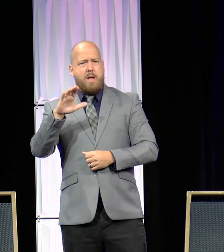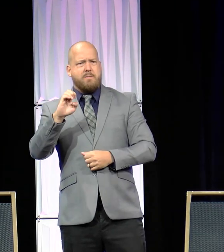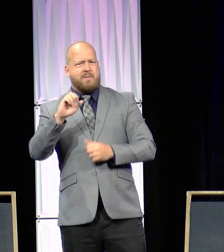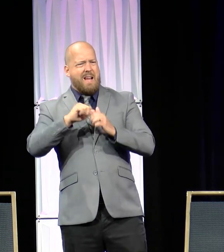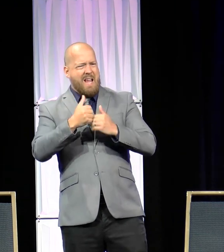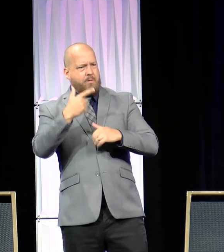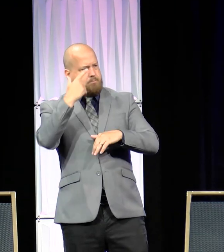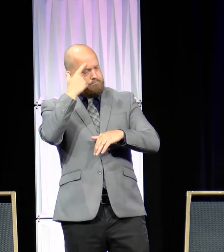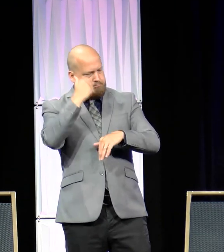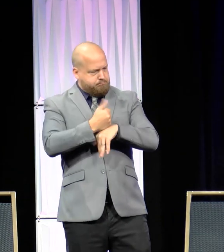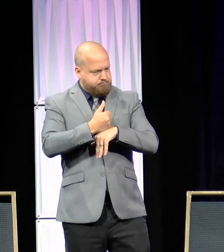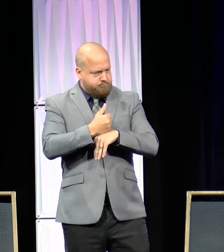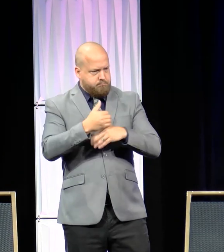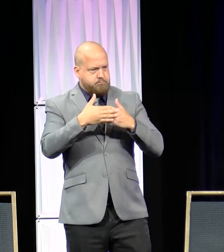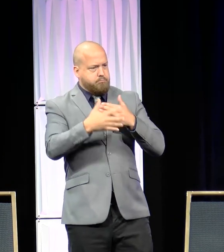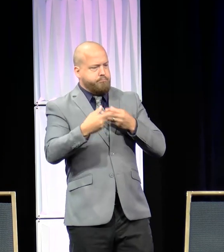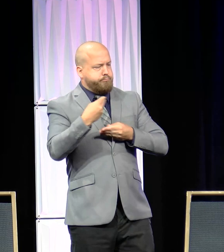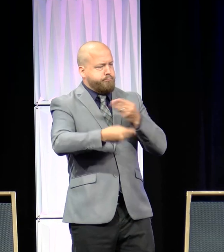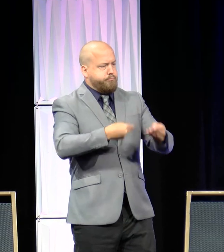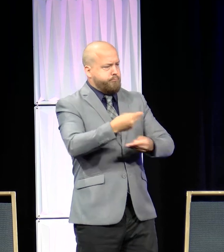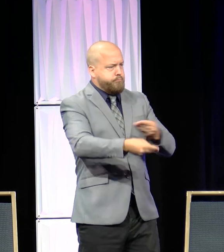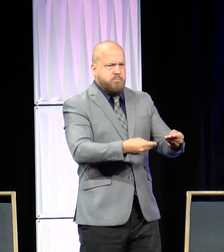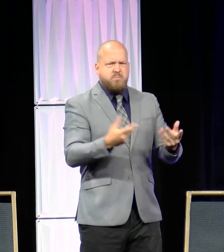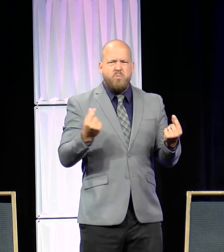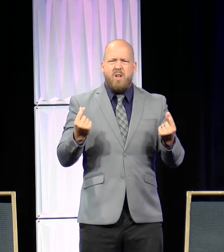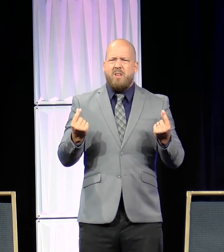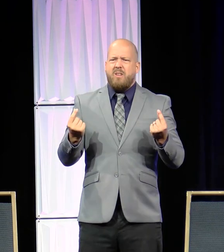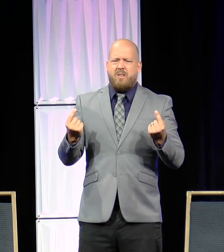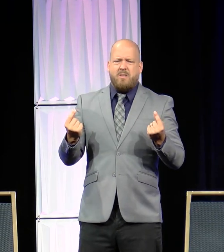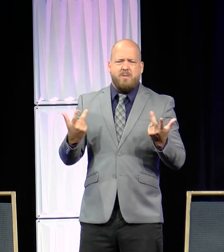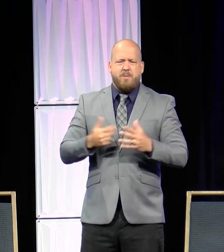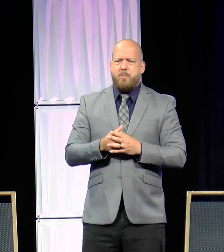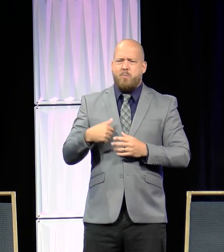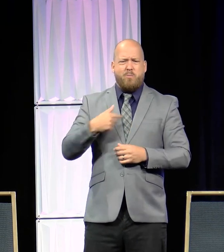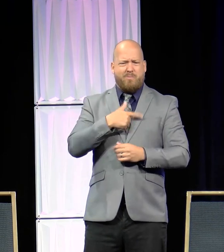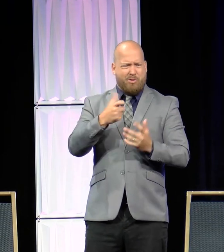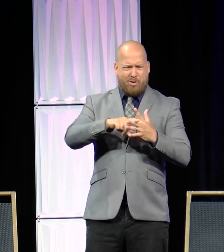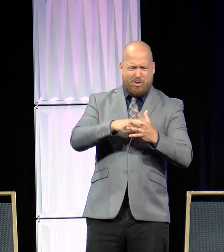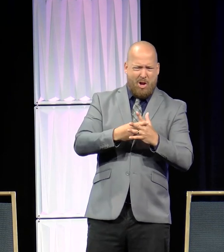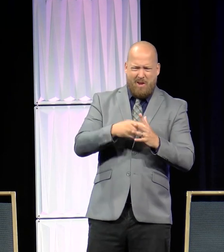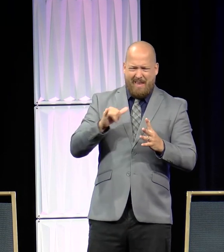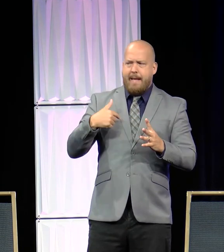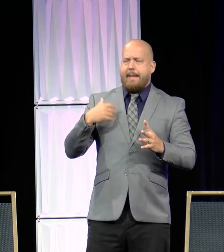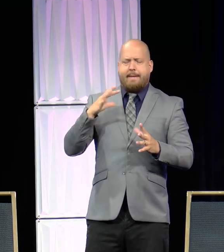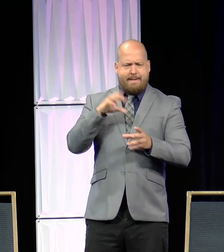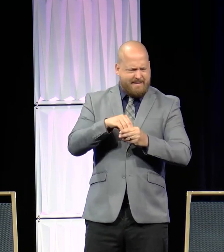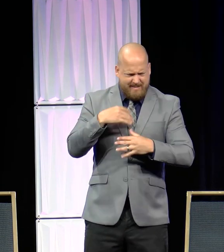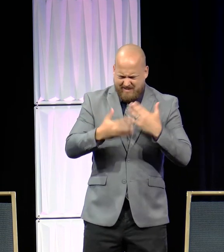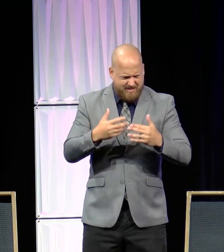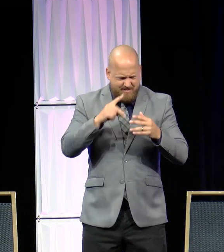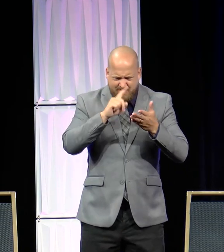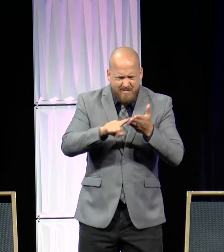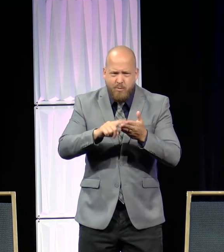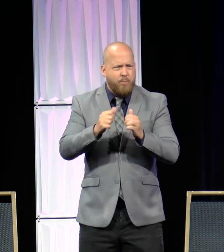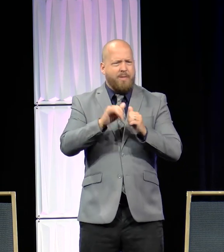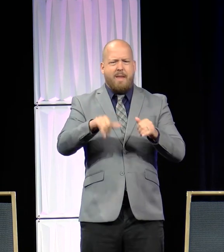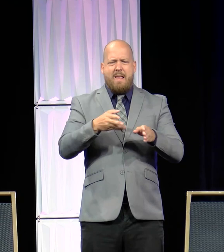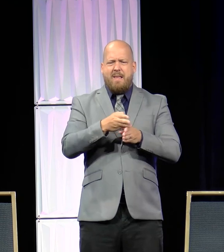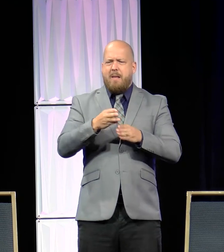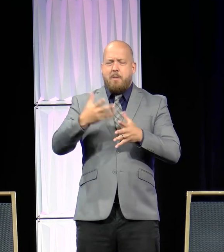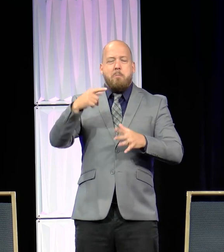black and brown women, they would pull me aside and pretty much tell me straight up, you